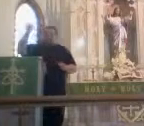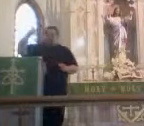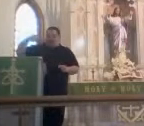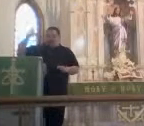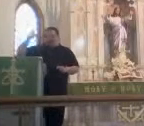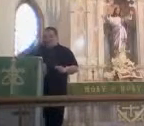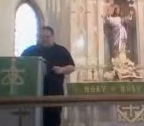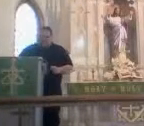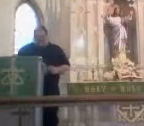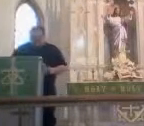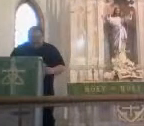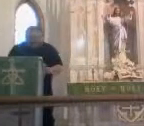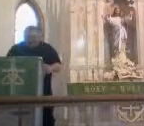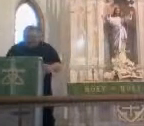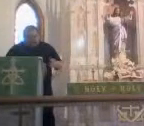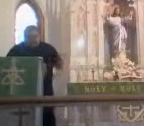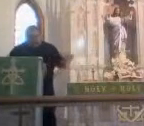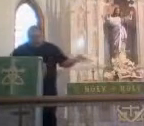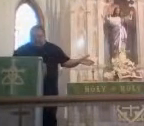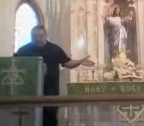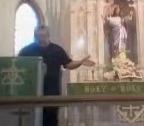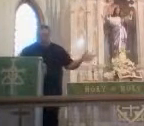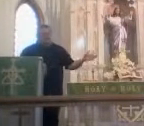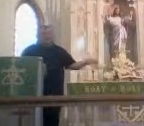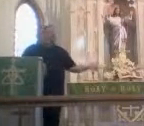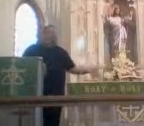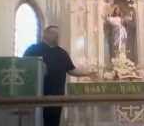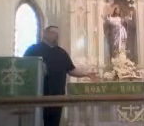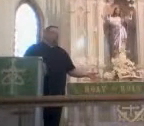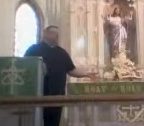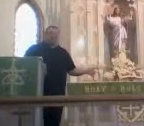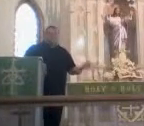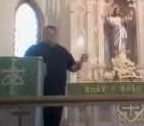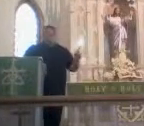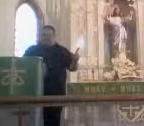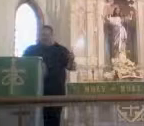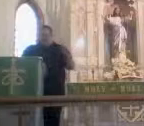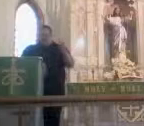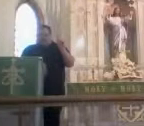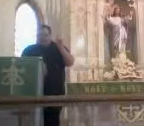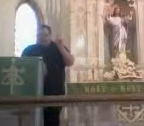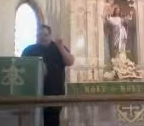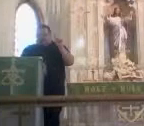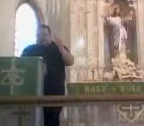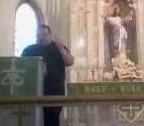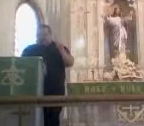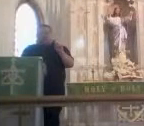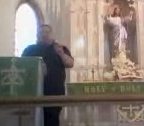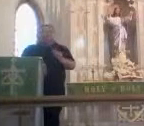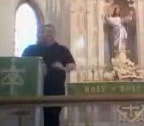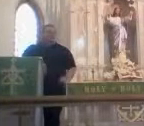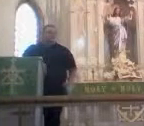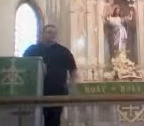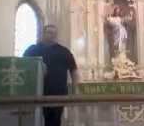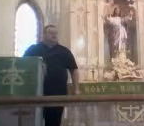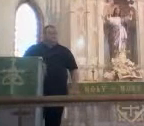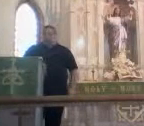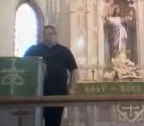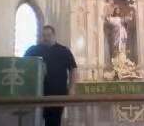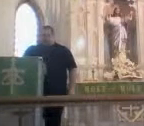Going on, verses 7 and 8, the angel of the Lord came back a second time, touched Elijah, and said this: "Get up and eat, for the